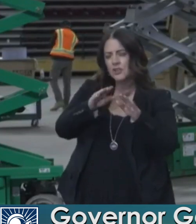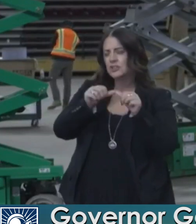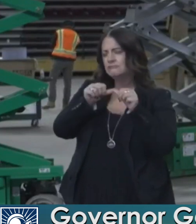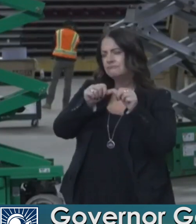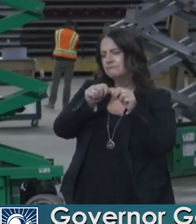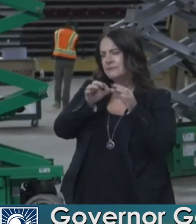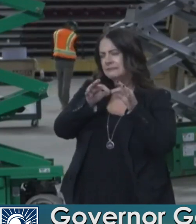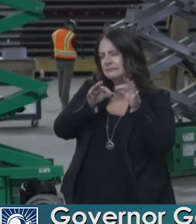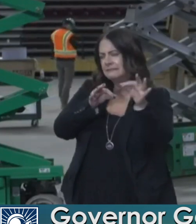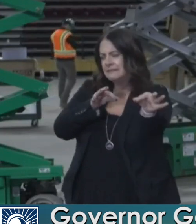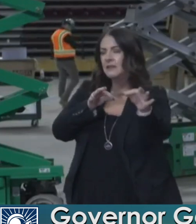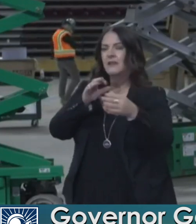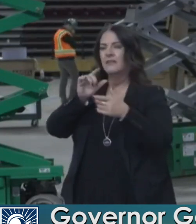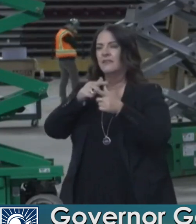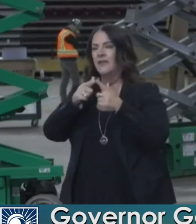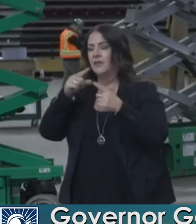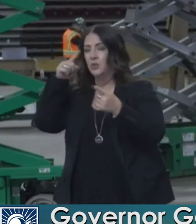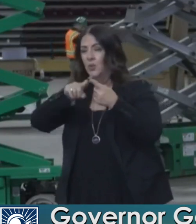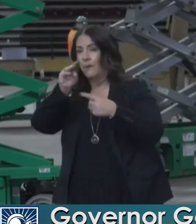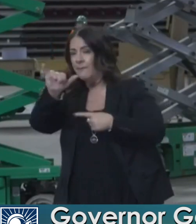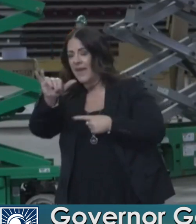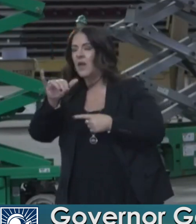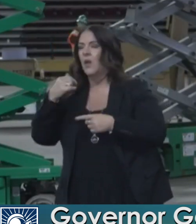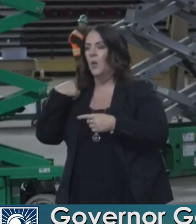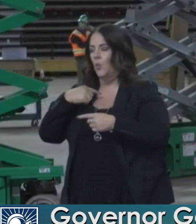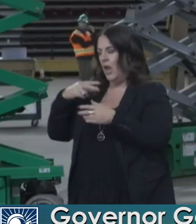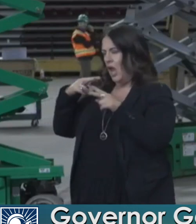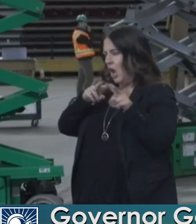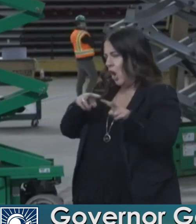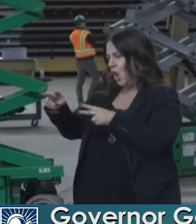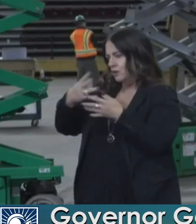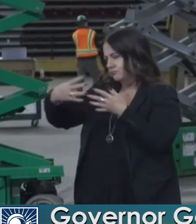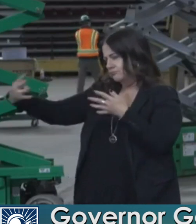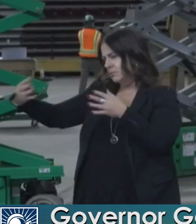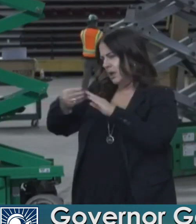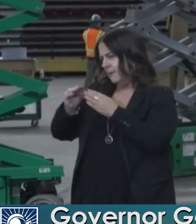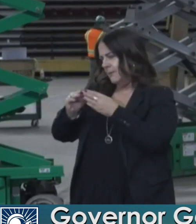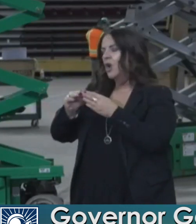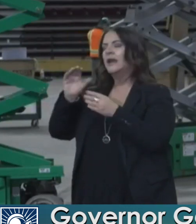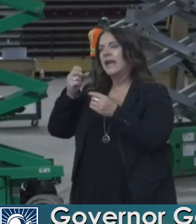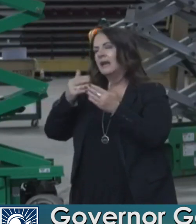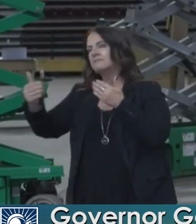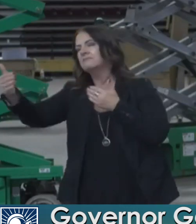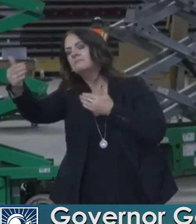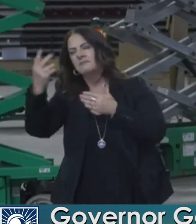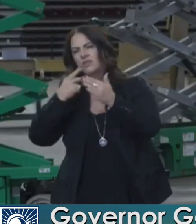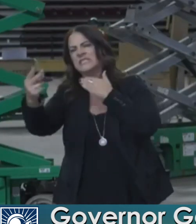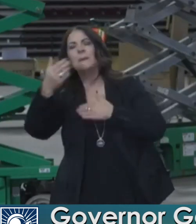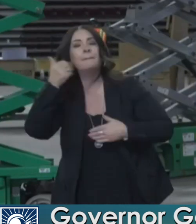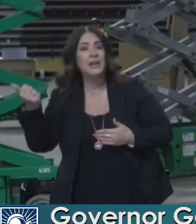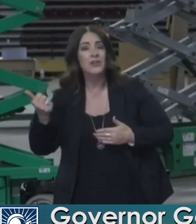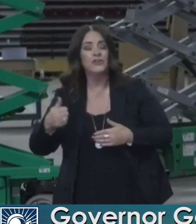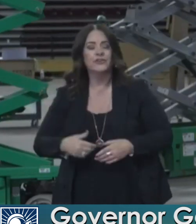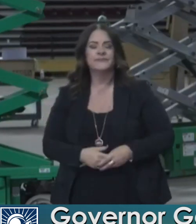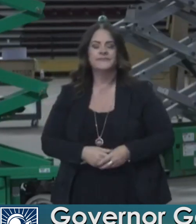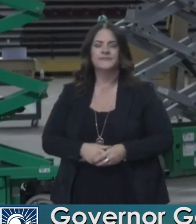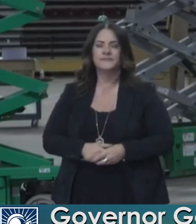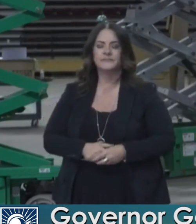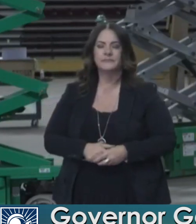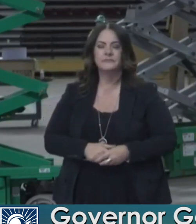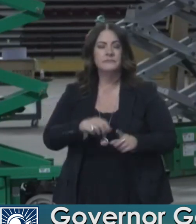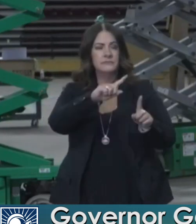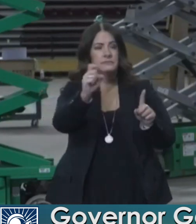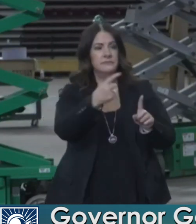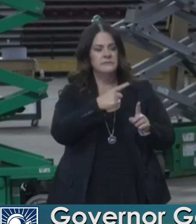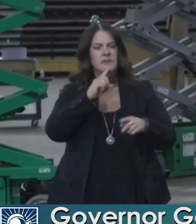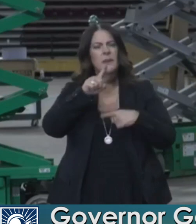May before we peak based on current data. Doug Sovereign of KCBS has another question on the ventilators.